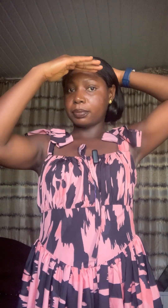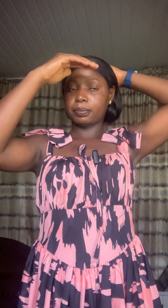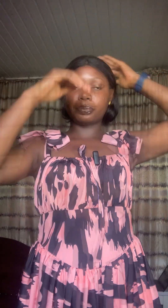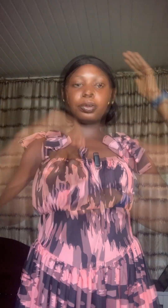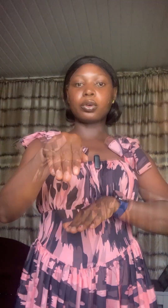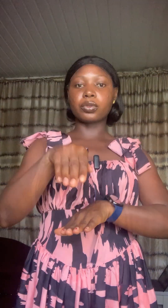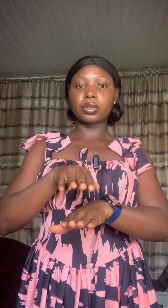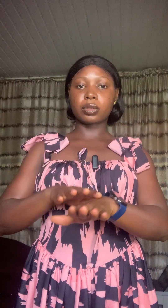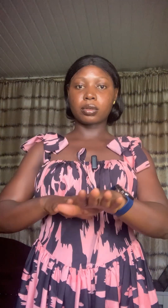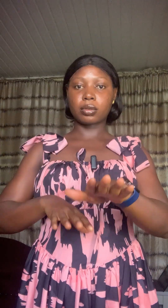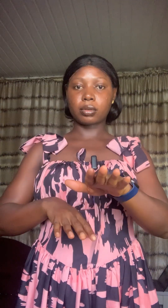Gloves.